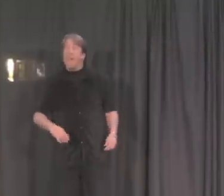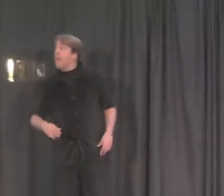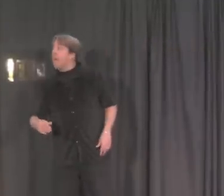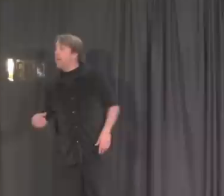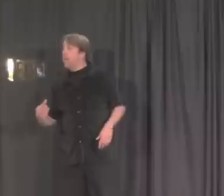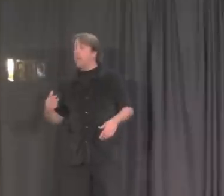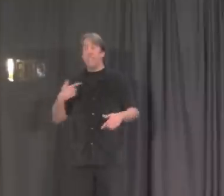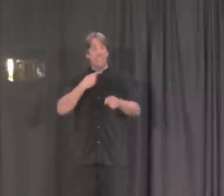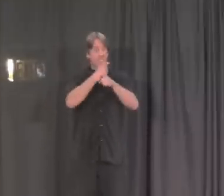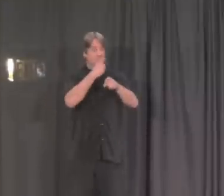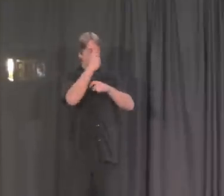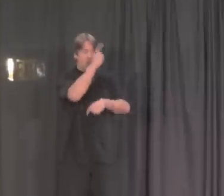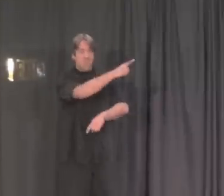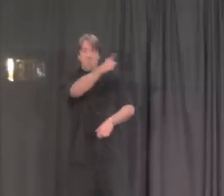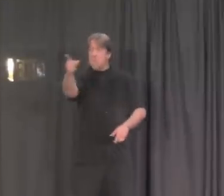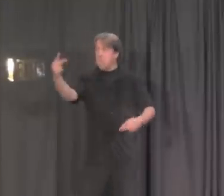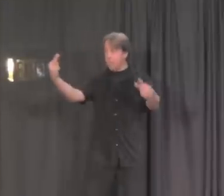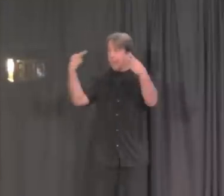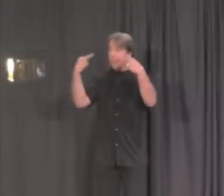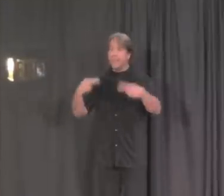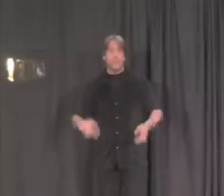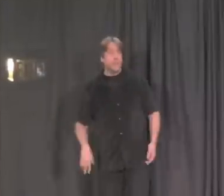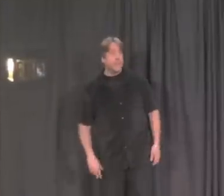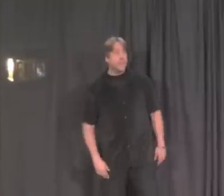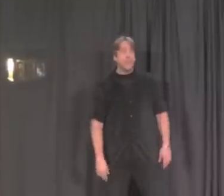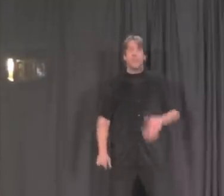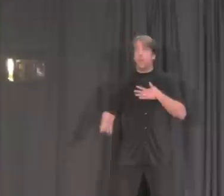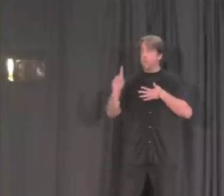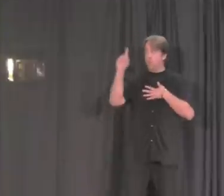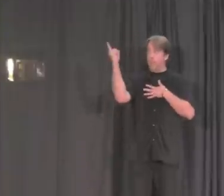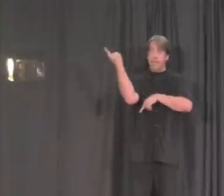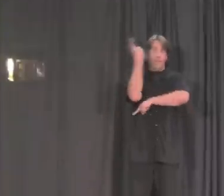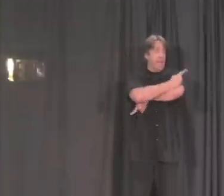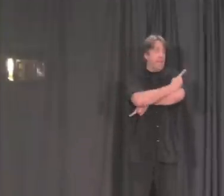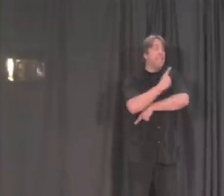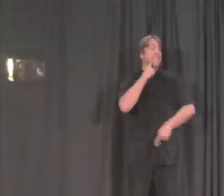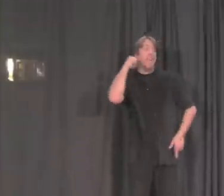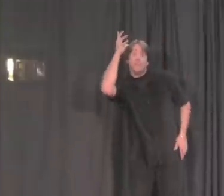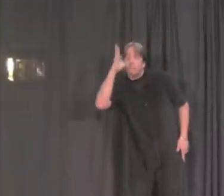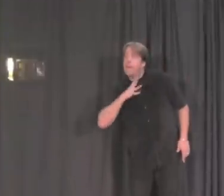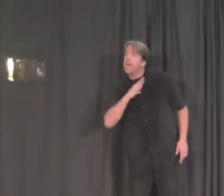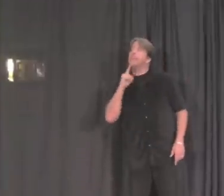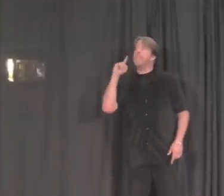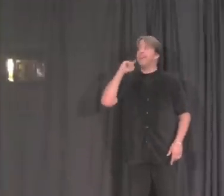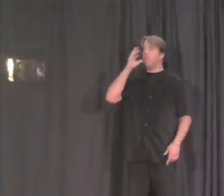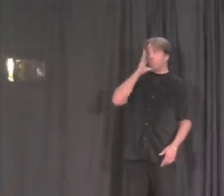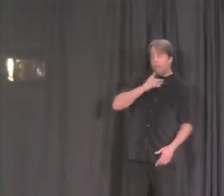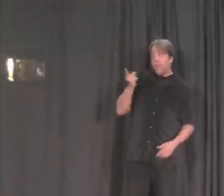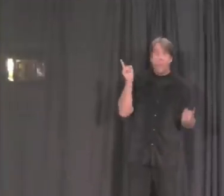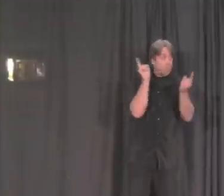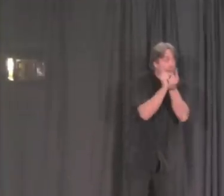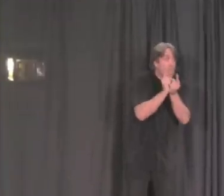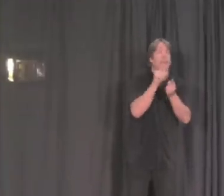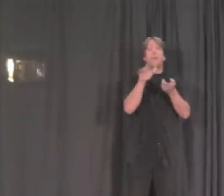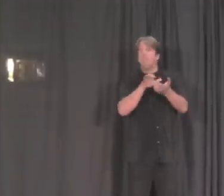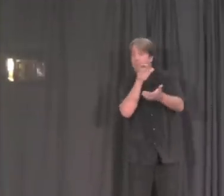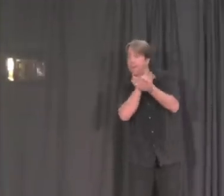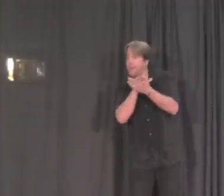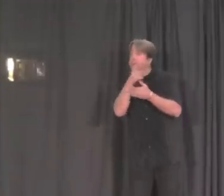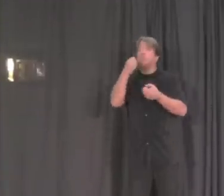guys, I have a joke for you, okay, pay attention. One day, there was a deaf man and a deaf woman. They met, they